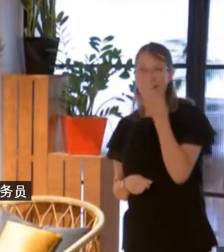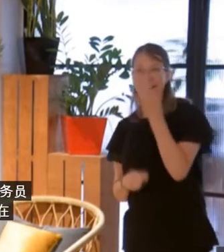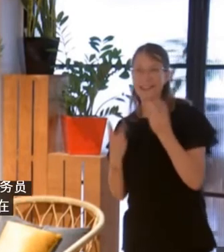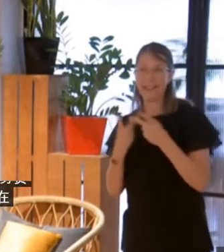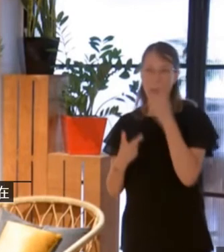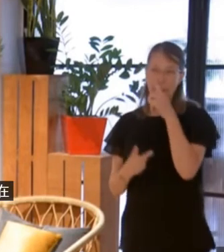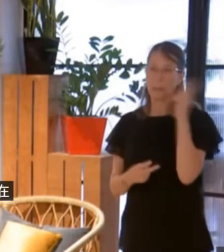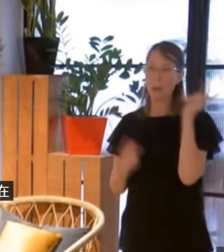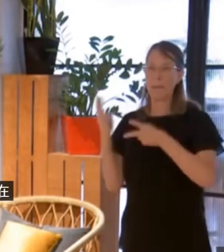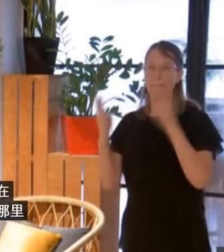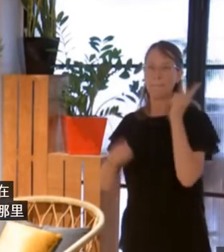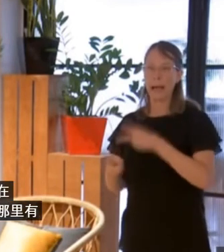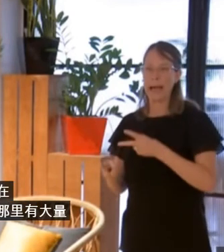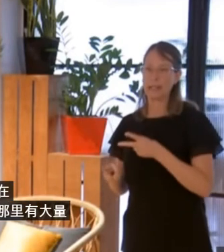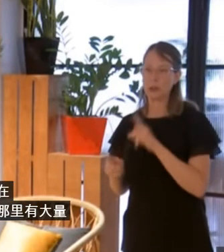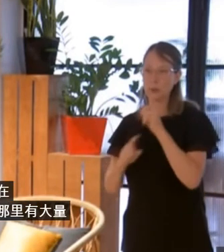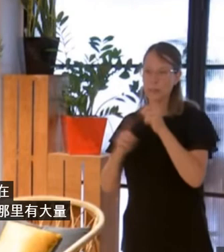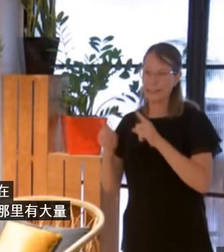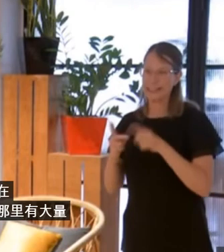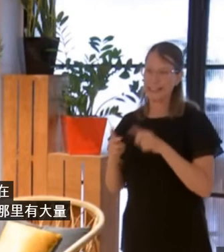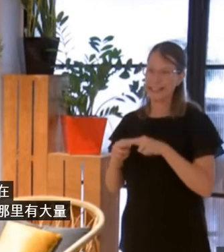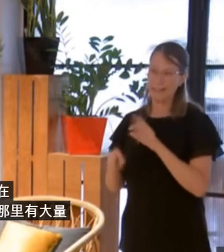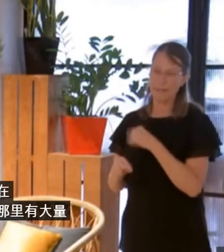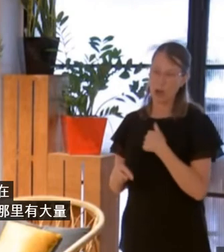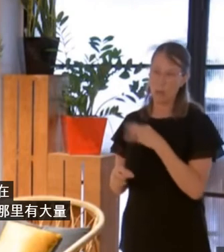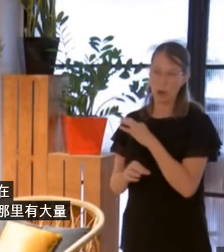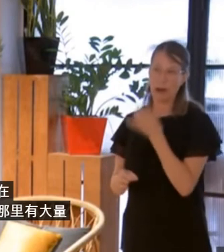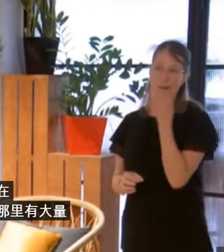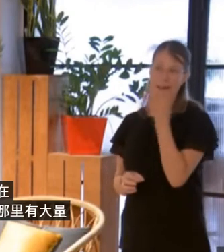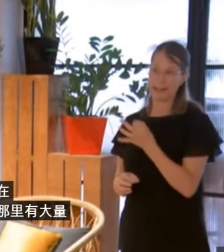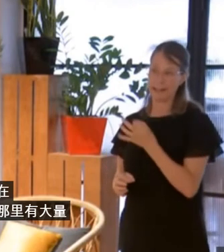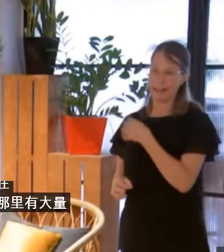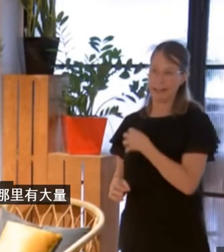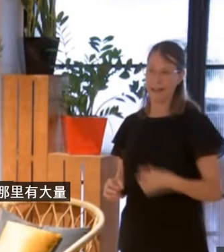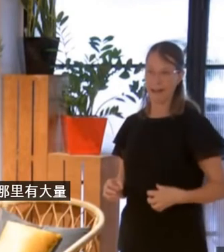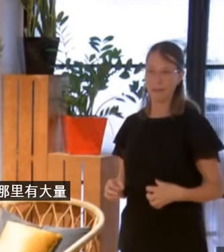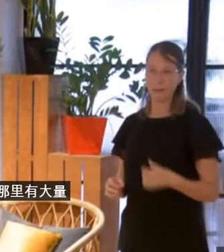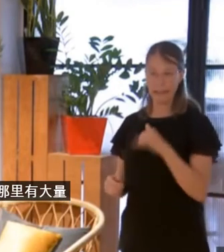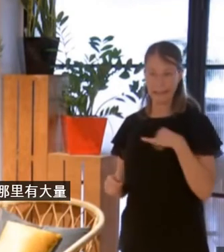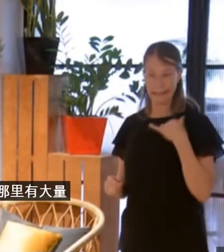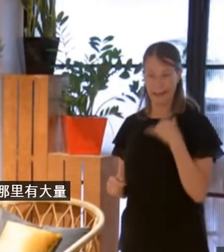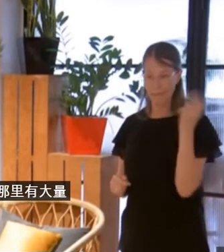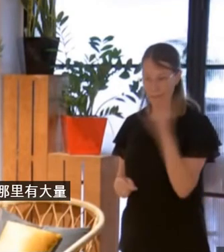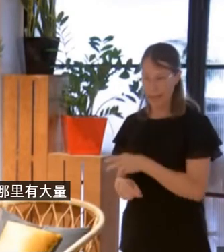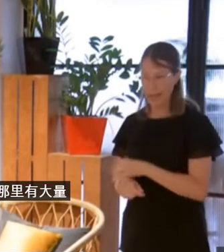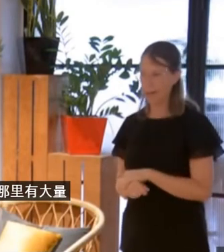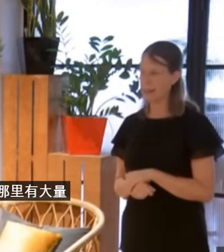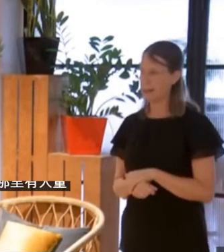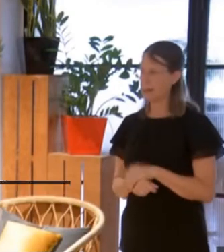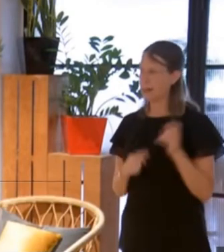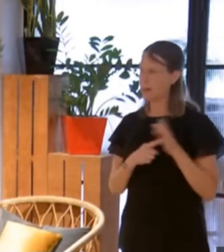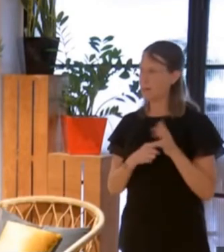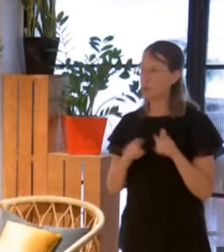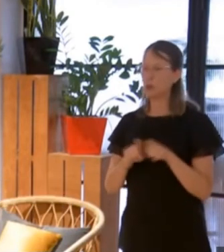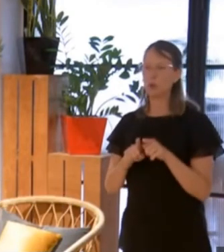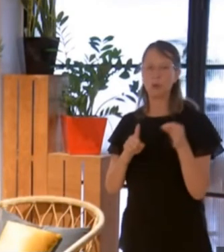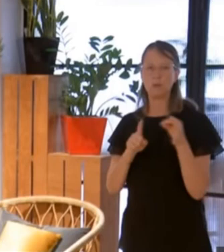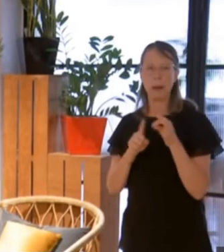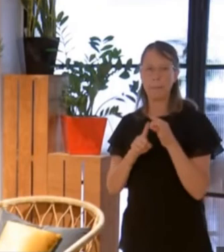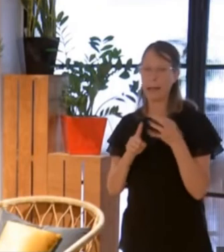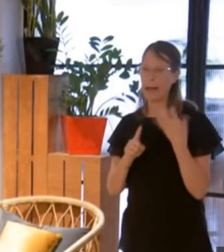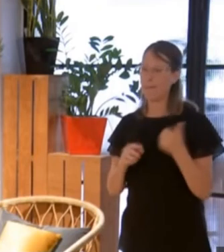city, particularly in Parramatta, where we have a substantial office space there for our public